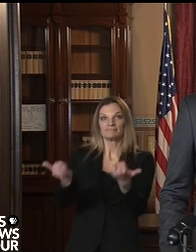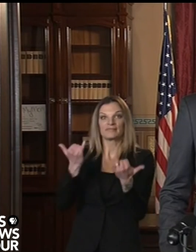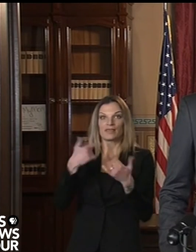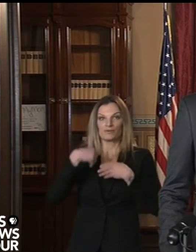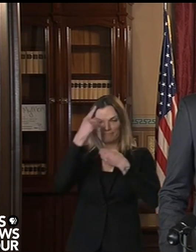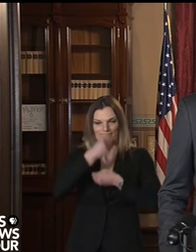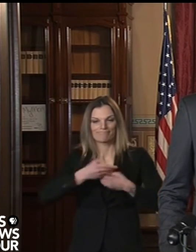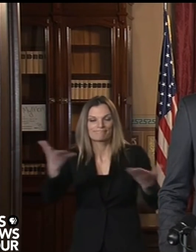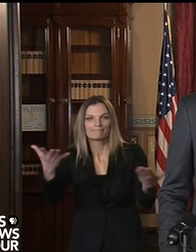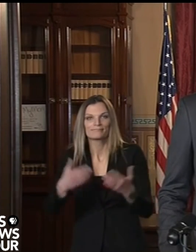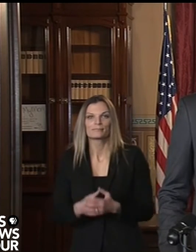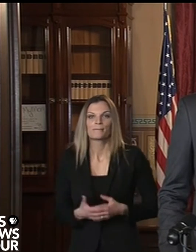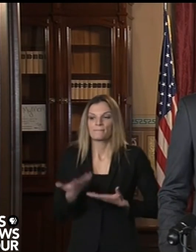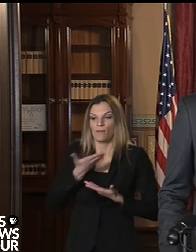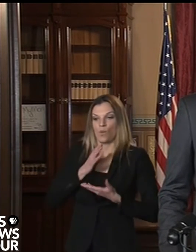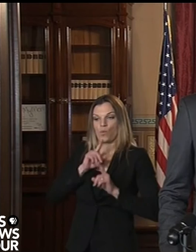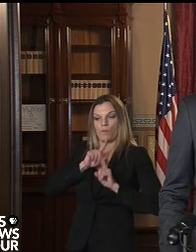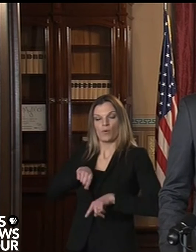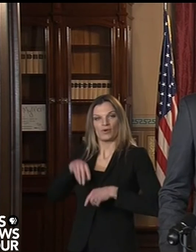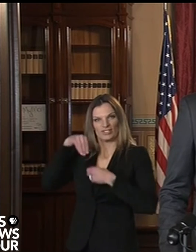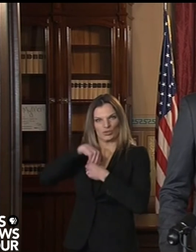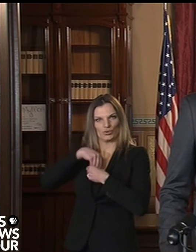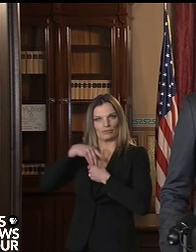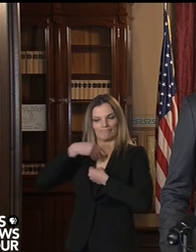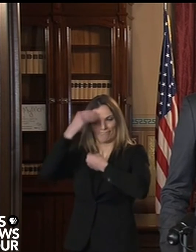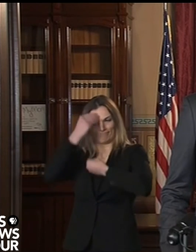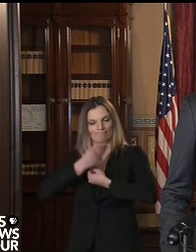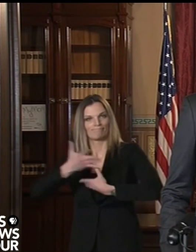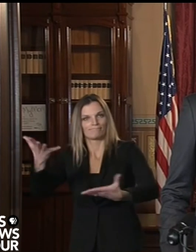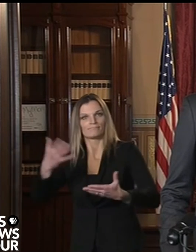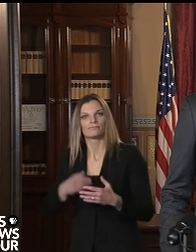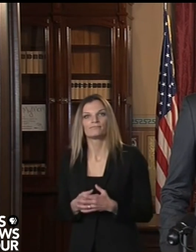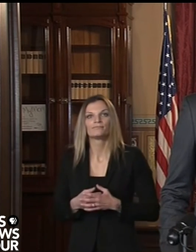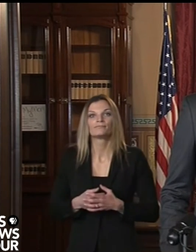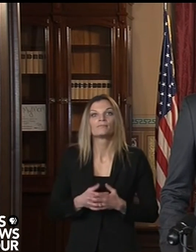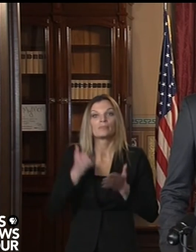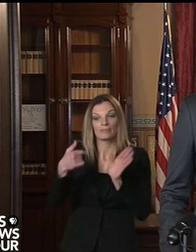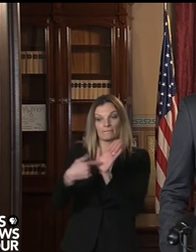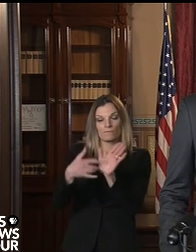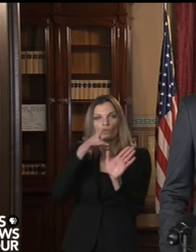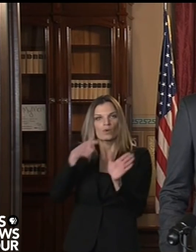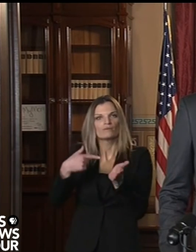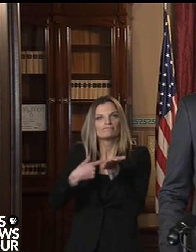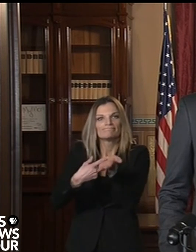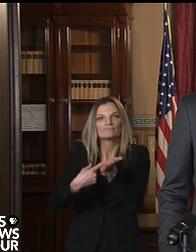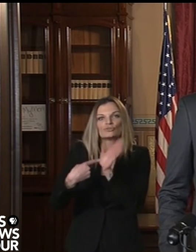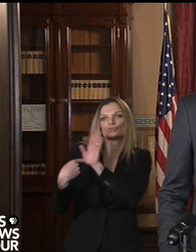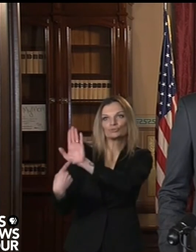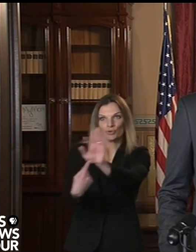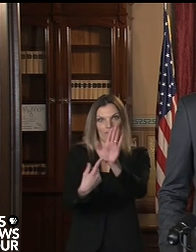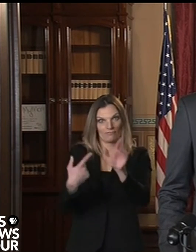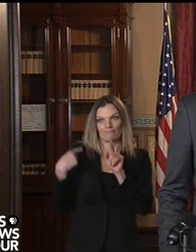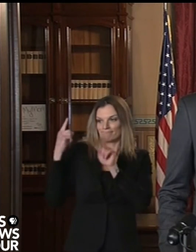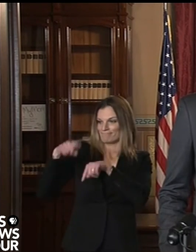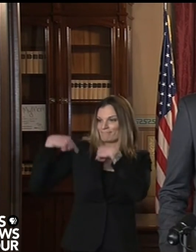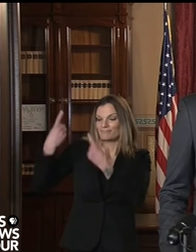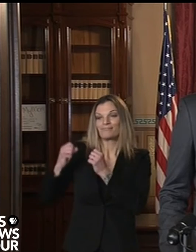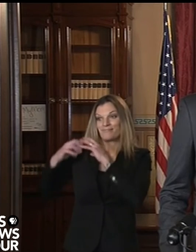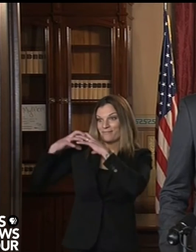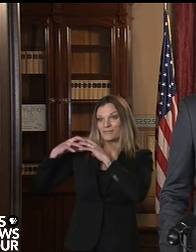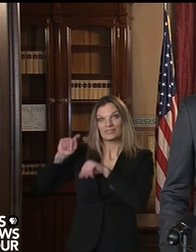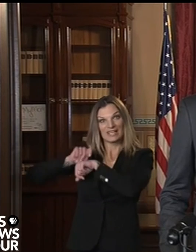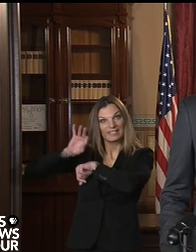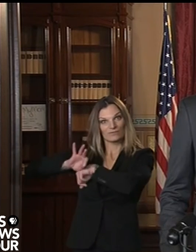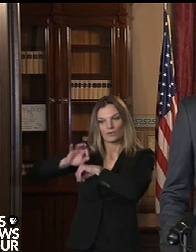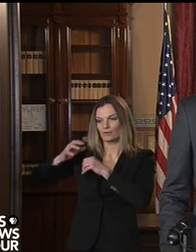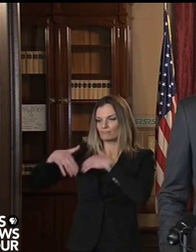releasing an interim report. This report details the progress that we have made as a state on understanding and addressing racial